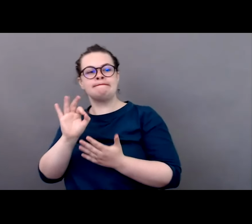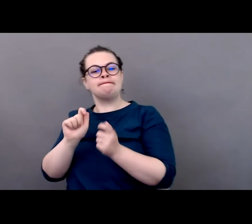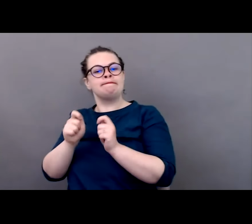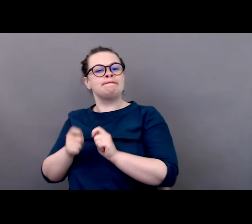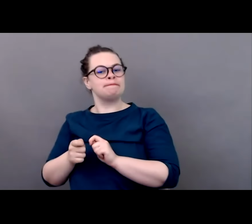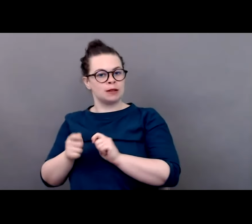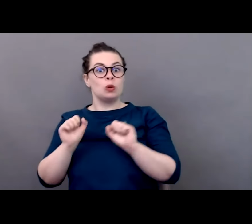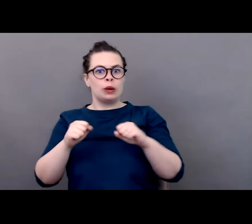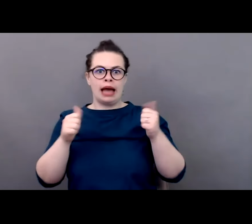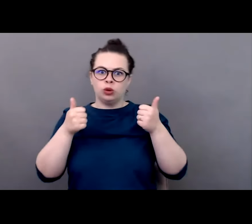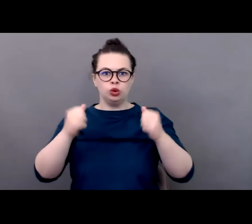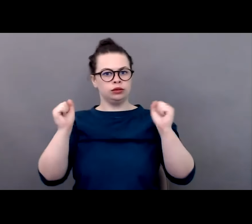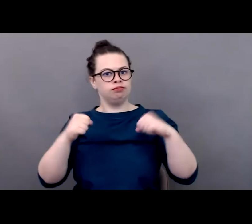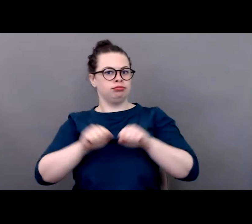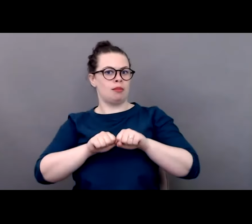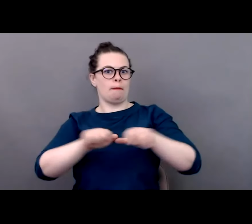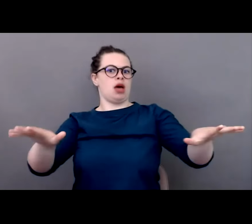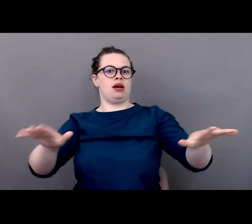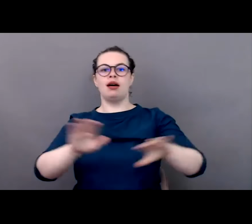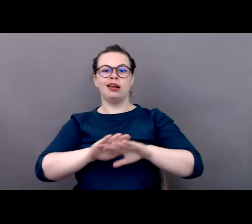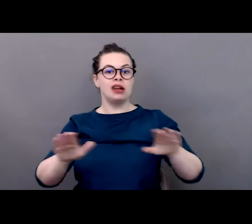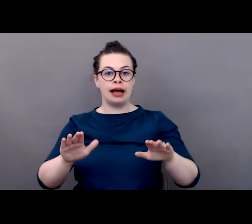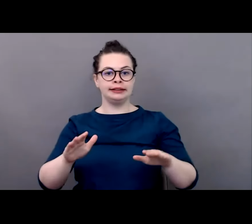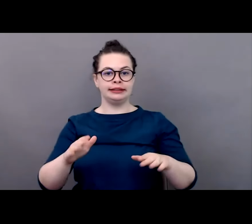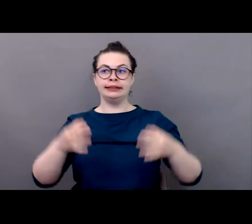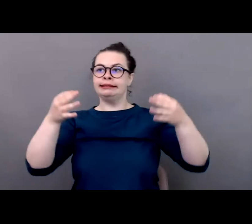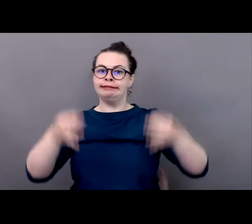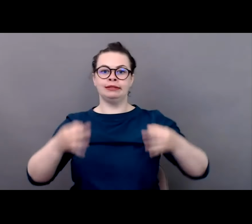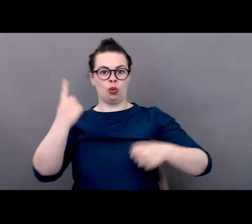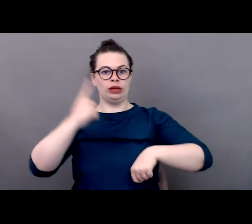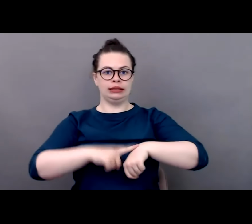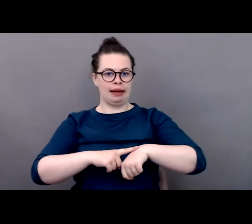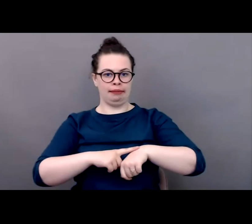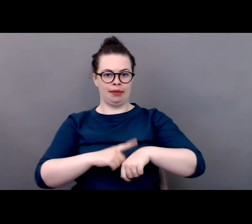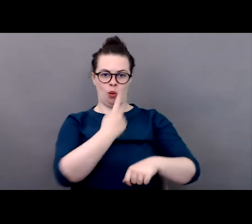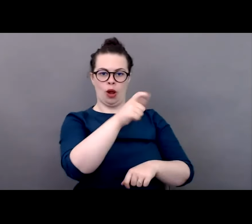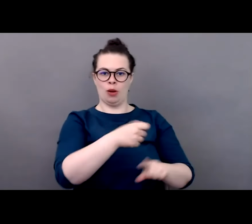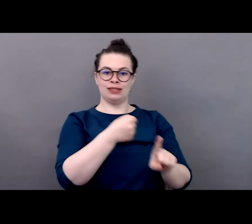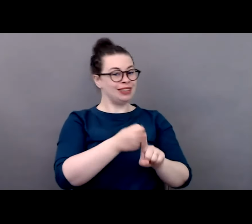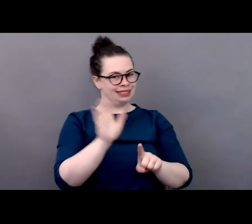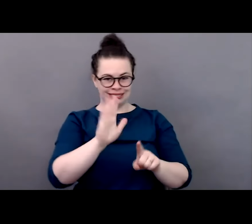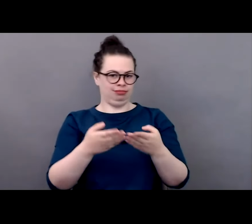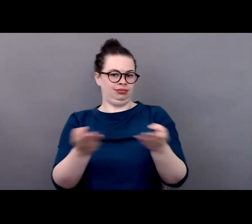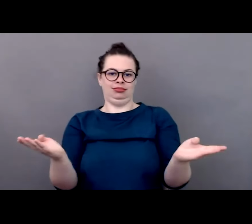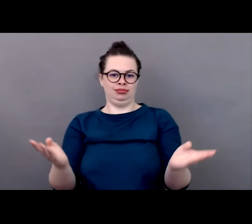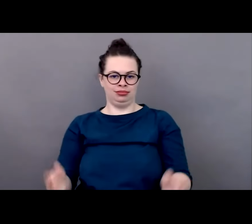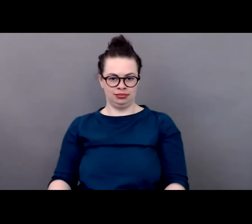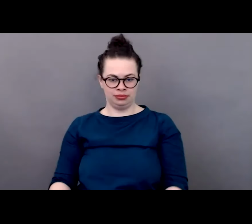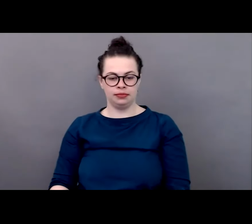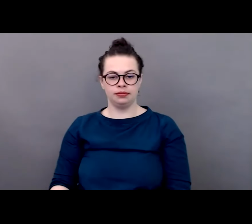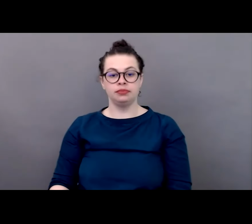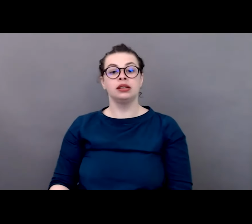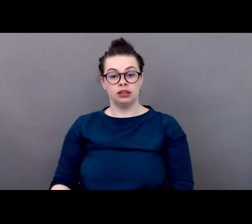Let's look at a specific example. There was a pair of cases, HM against Sweden and F against